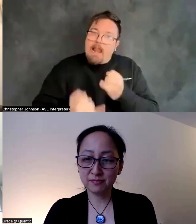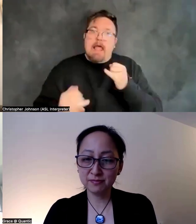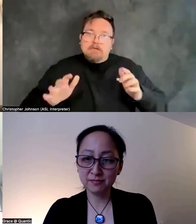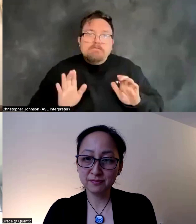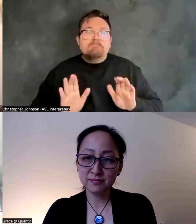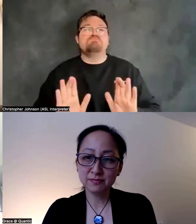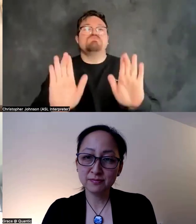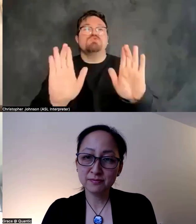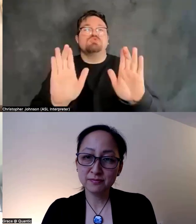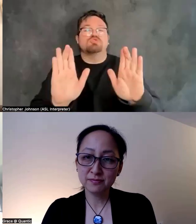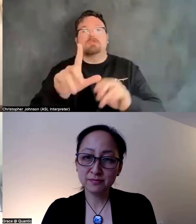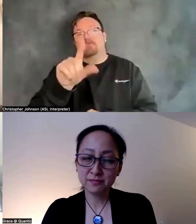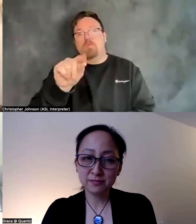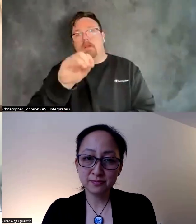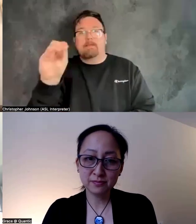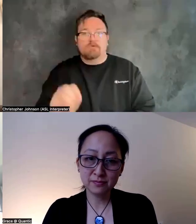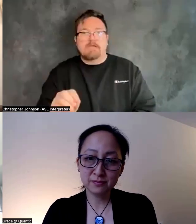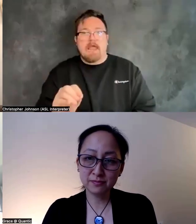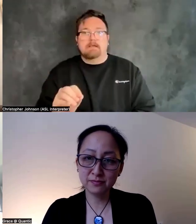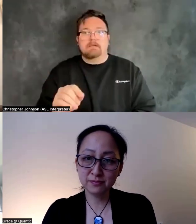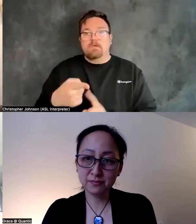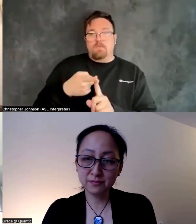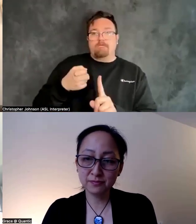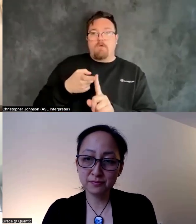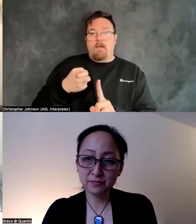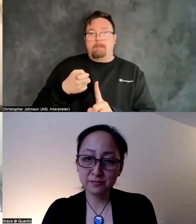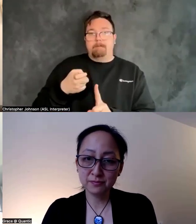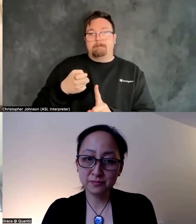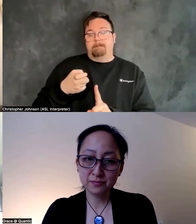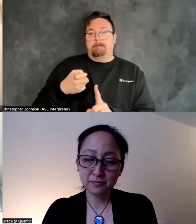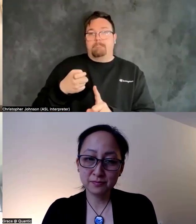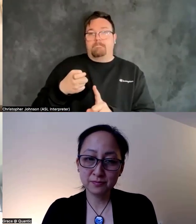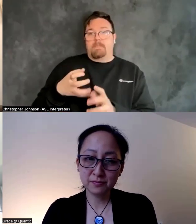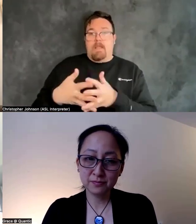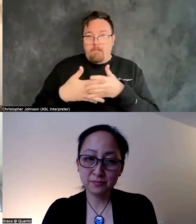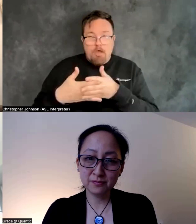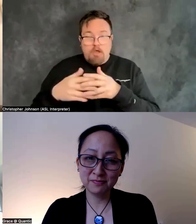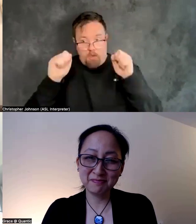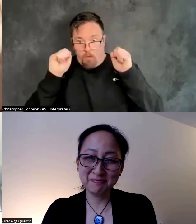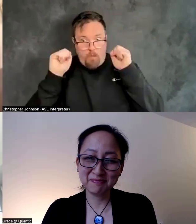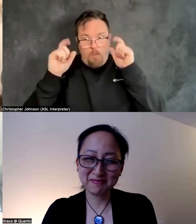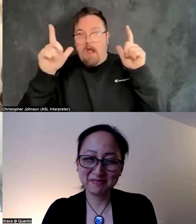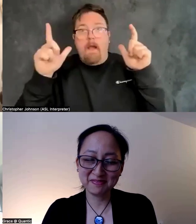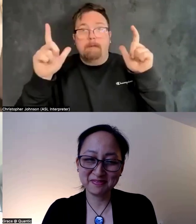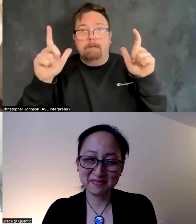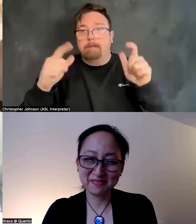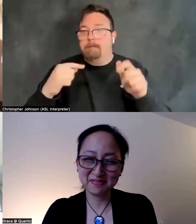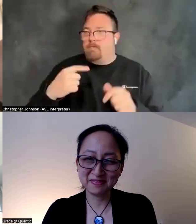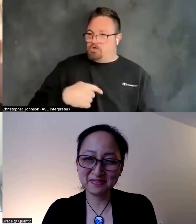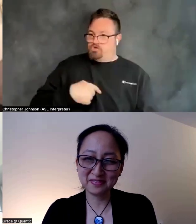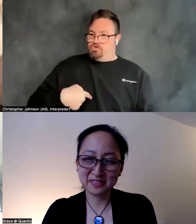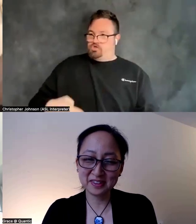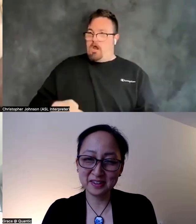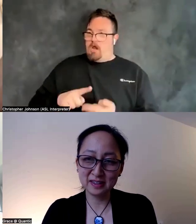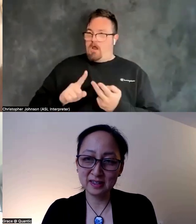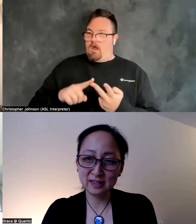of the last 20% or so all came when basically America woke up. I think China and Europe was